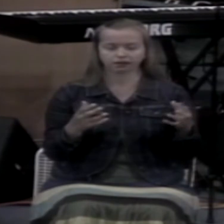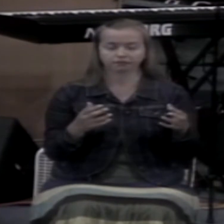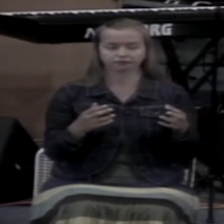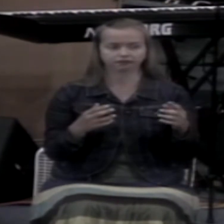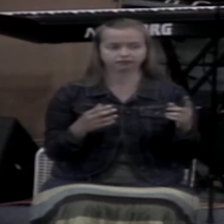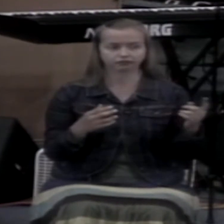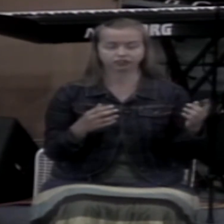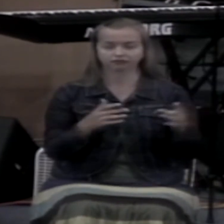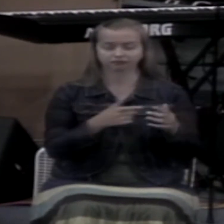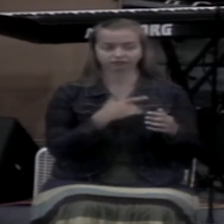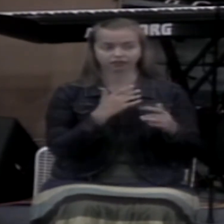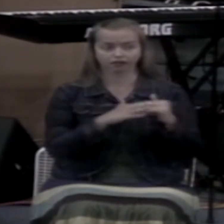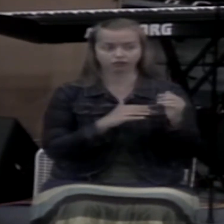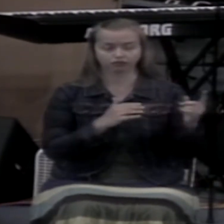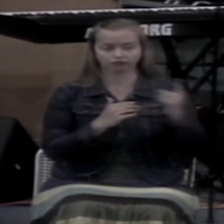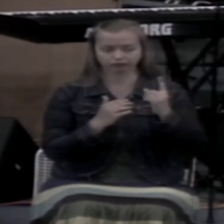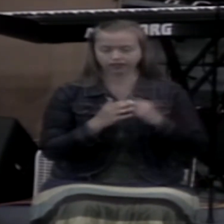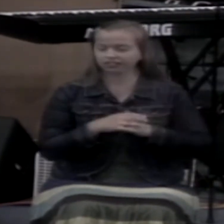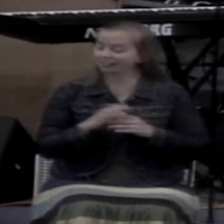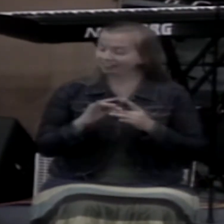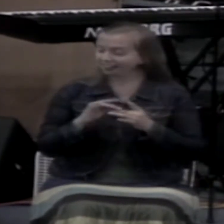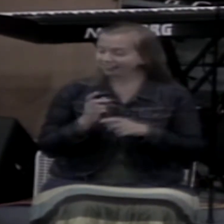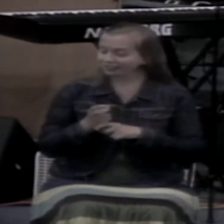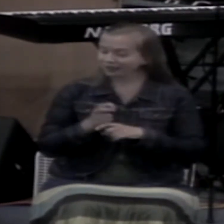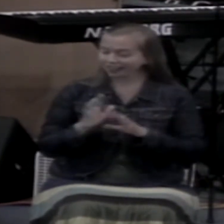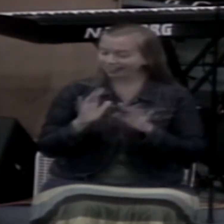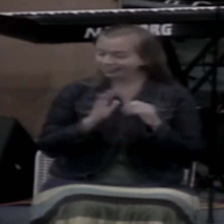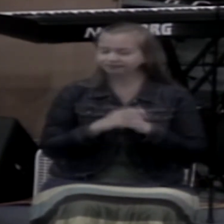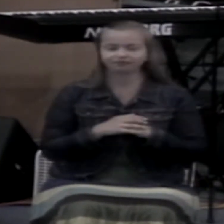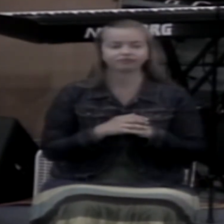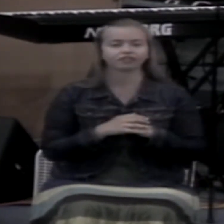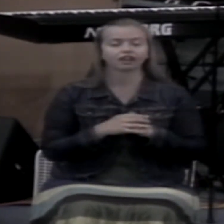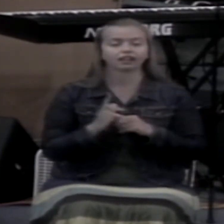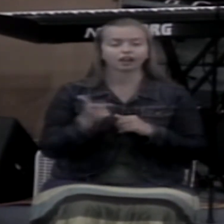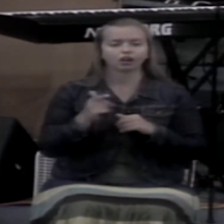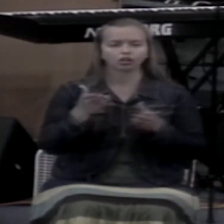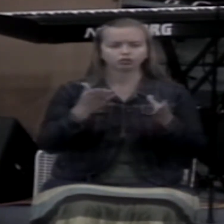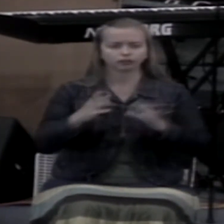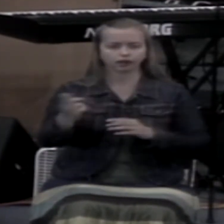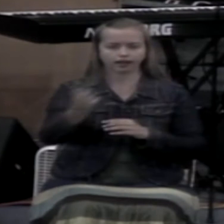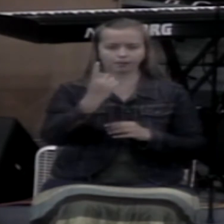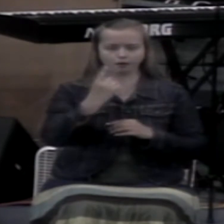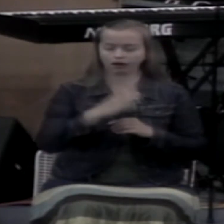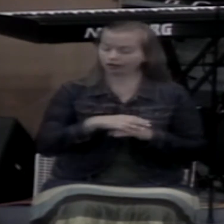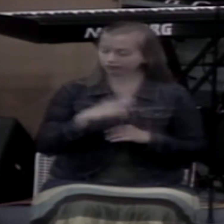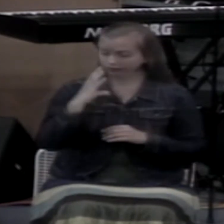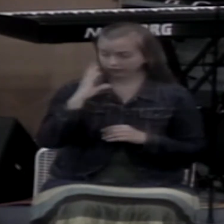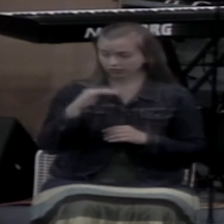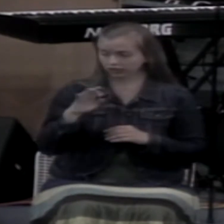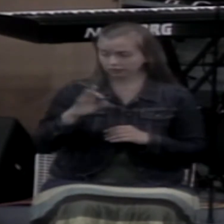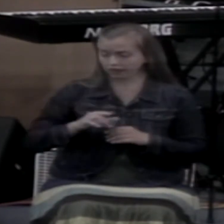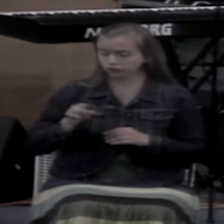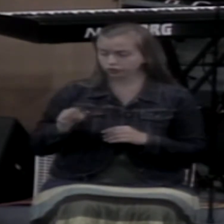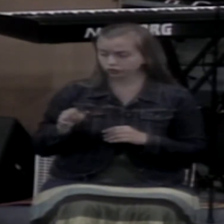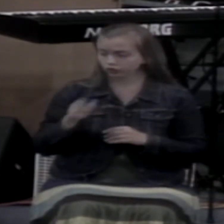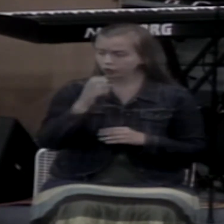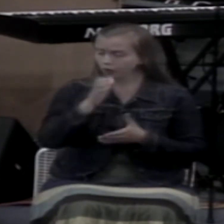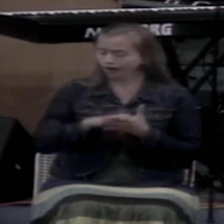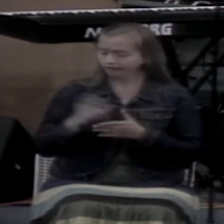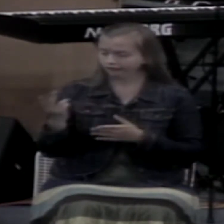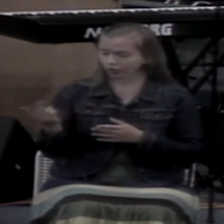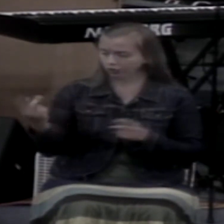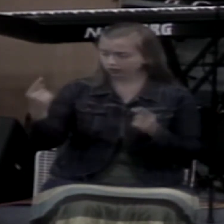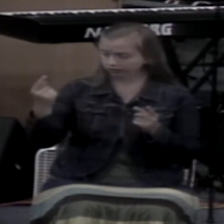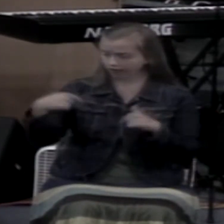left, our server came over and said, "Well, you know, Pastor, when you and your wife walk in here, there's a buzz that goes